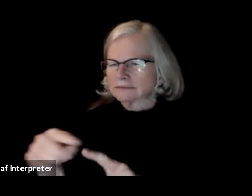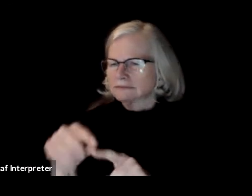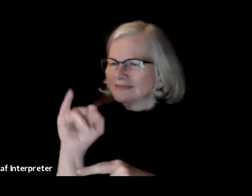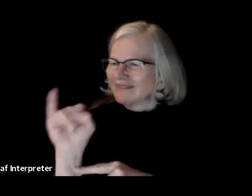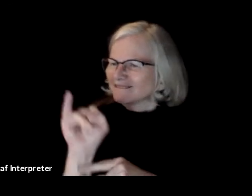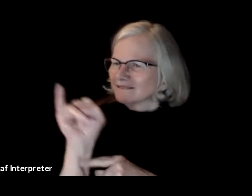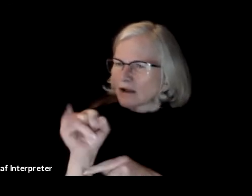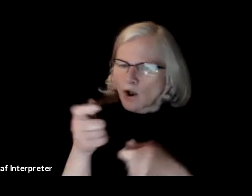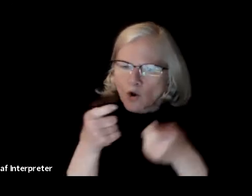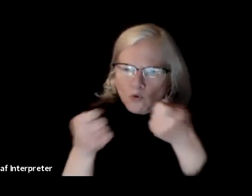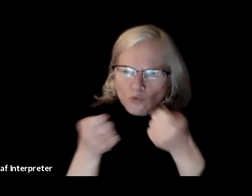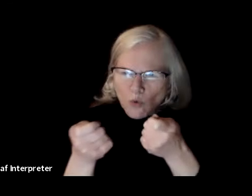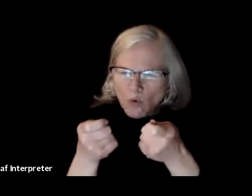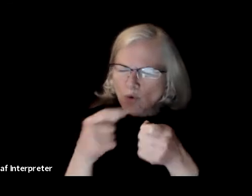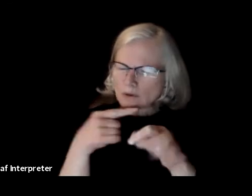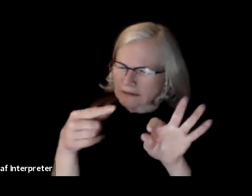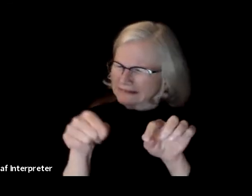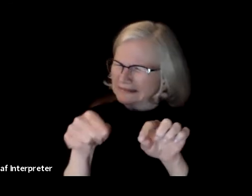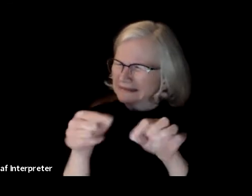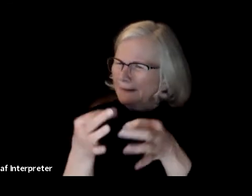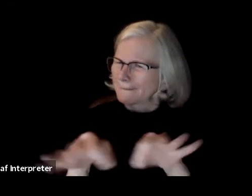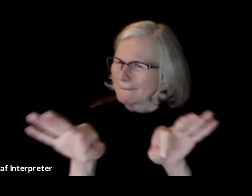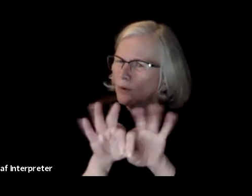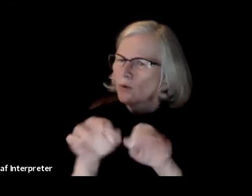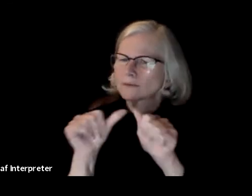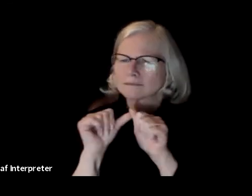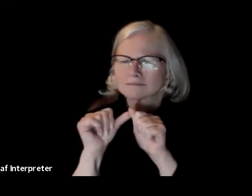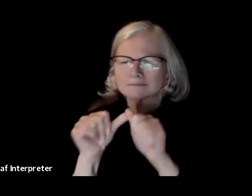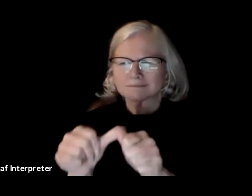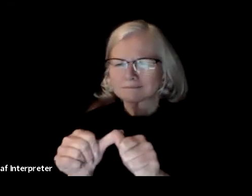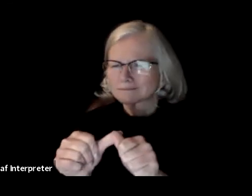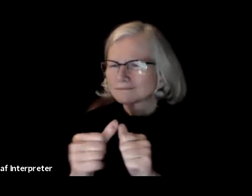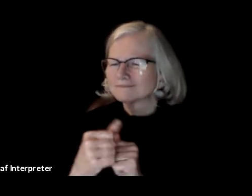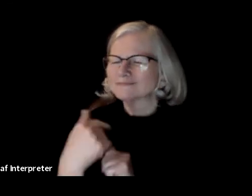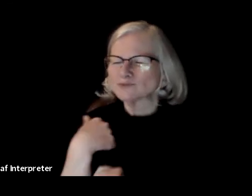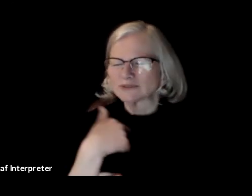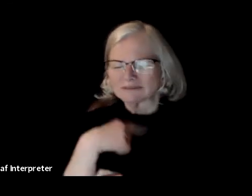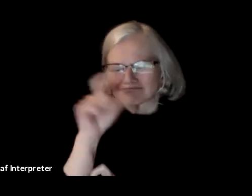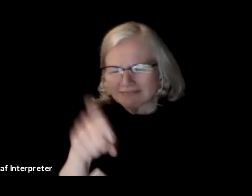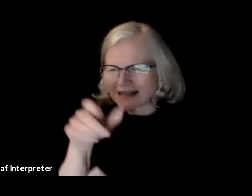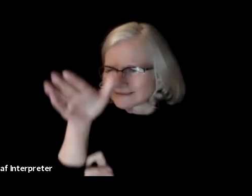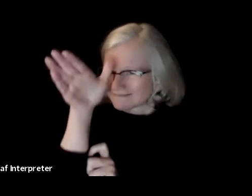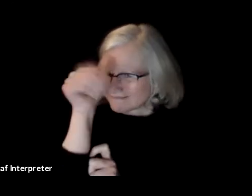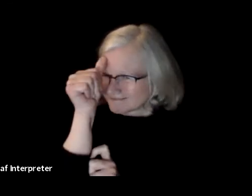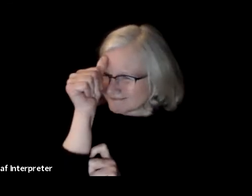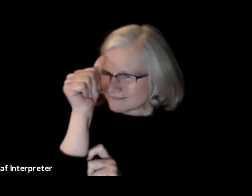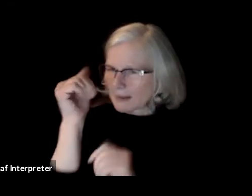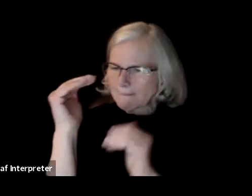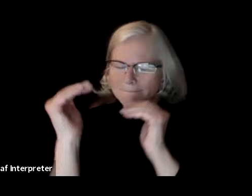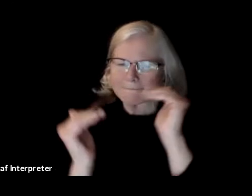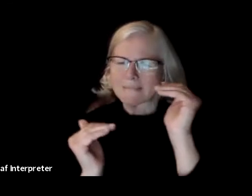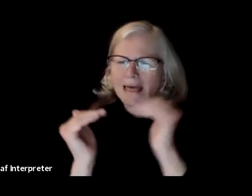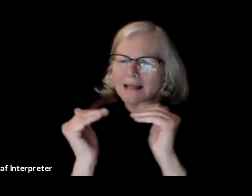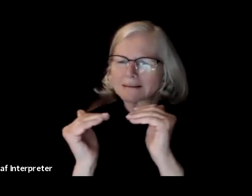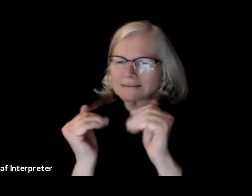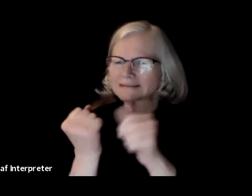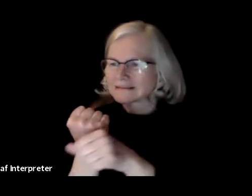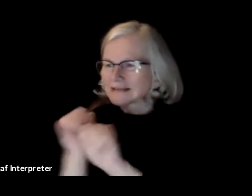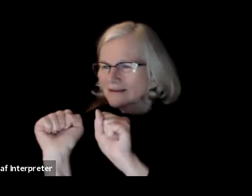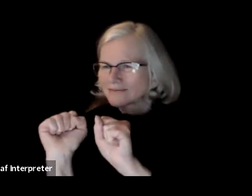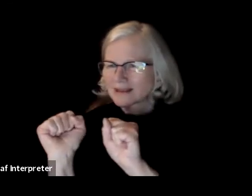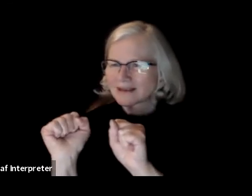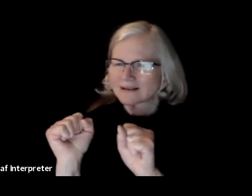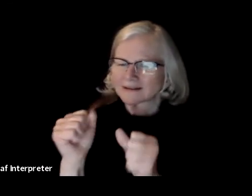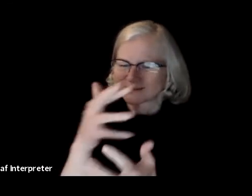care settings, and we are still vigilant in finding the right balance between safety and social connections.